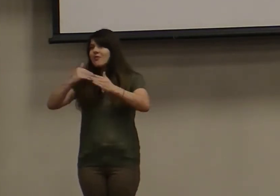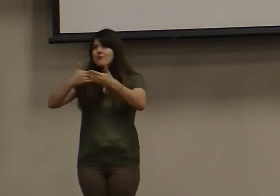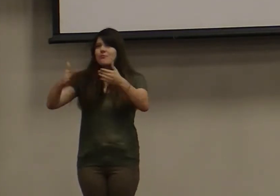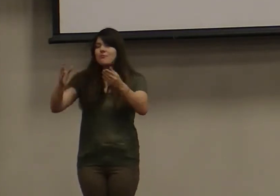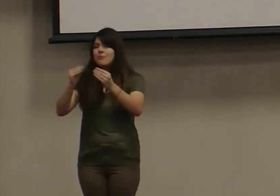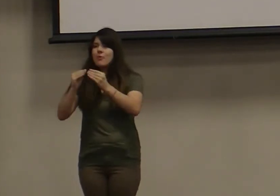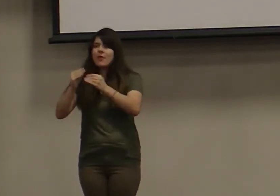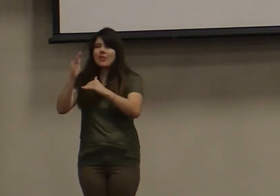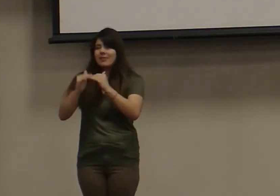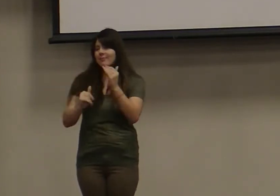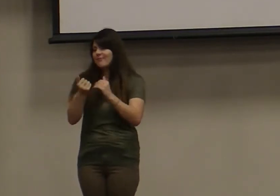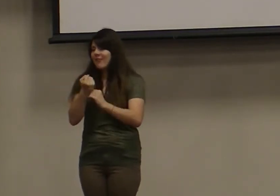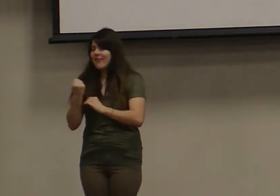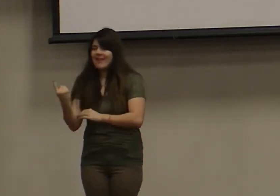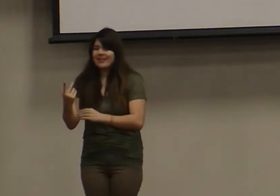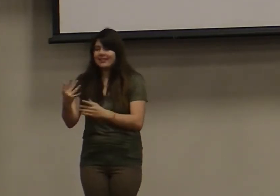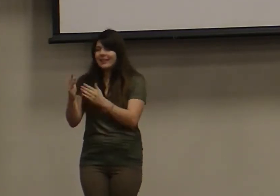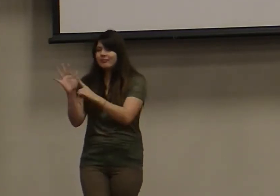candles could,